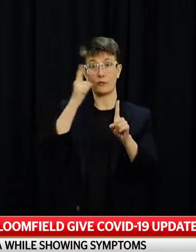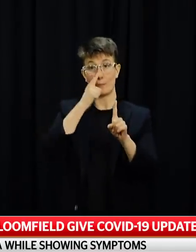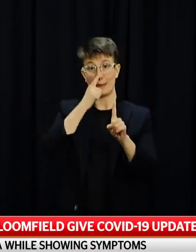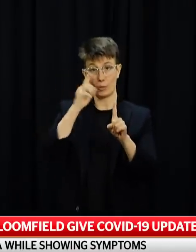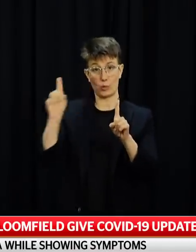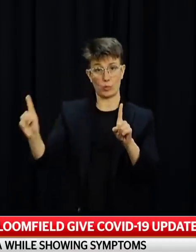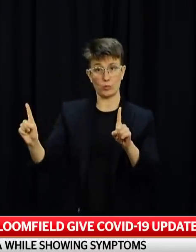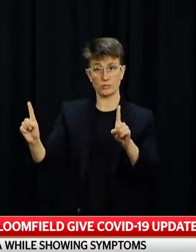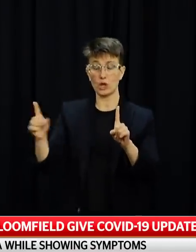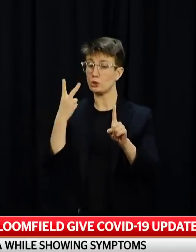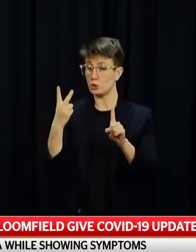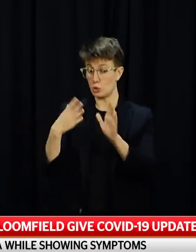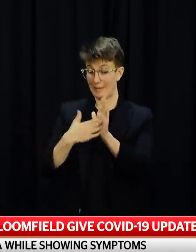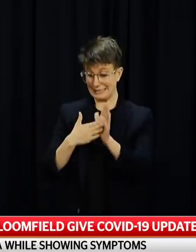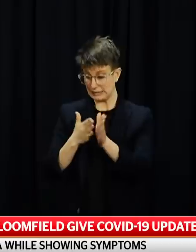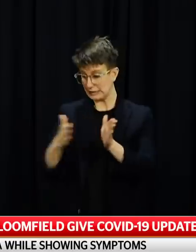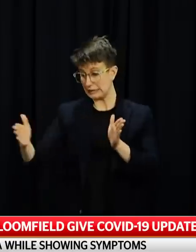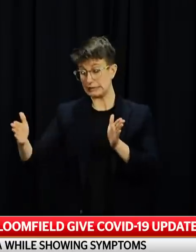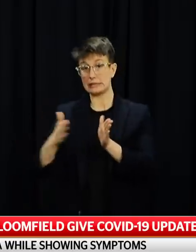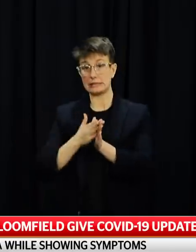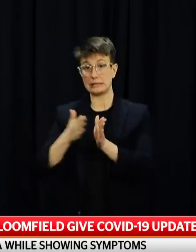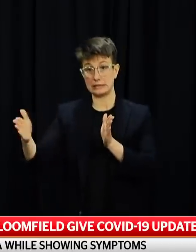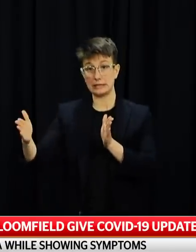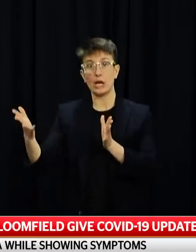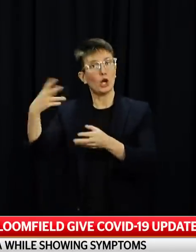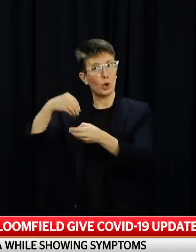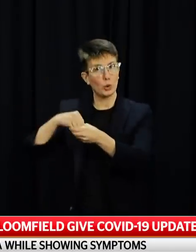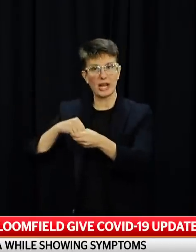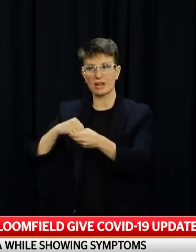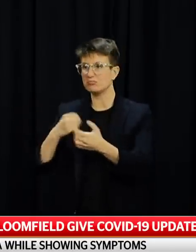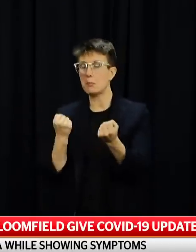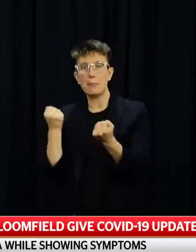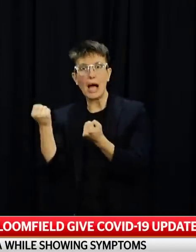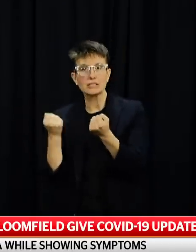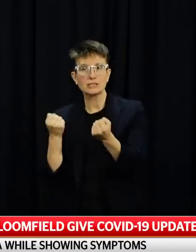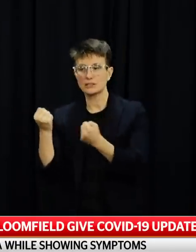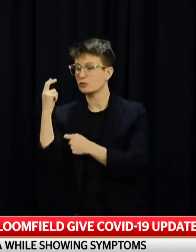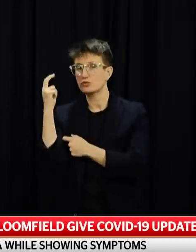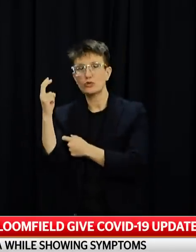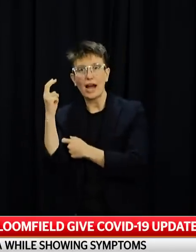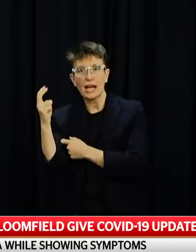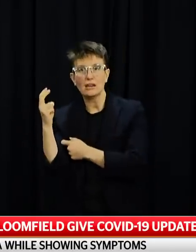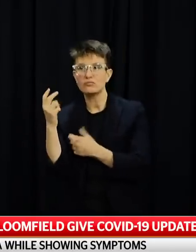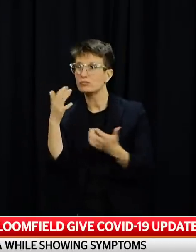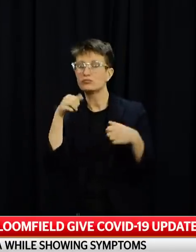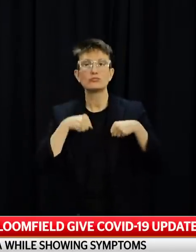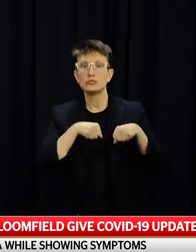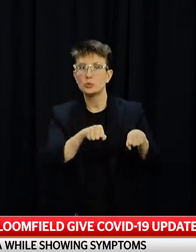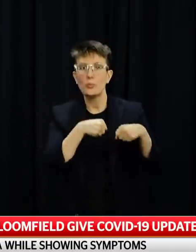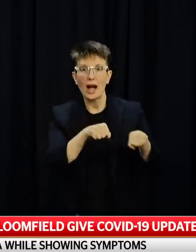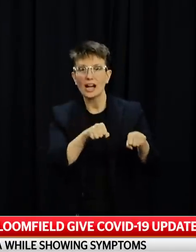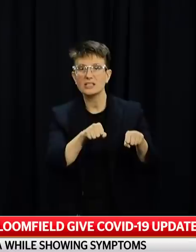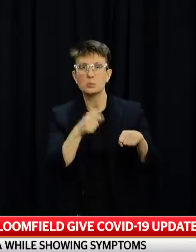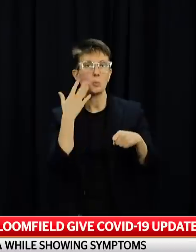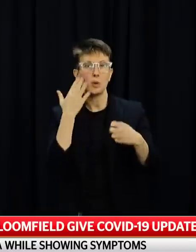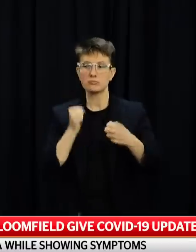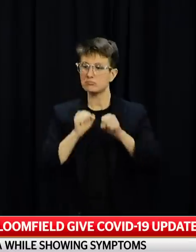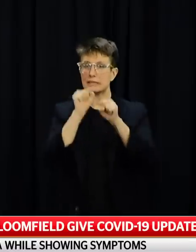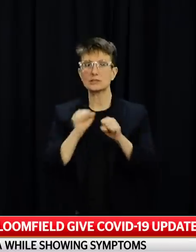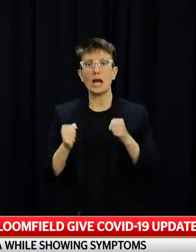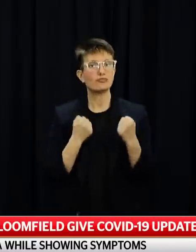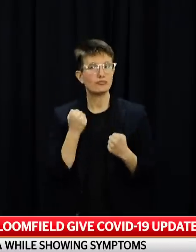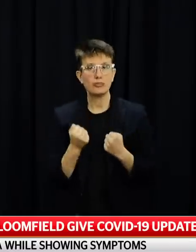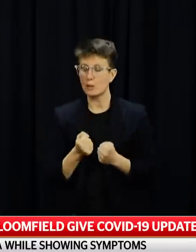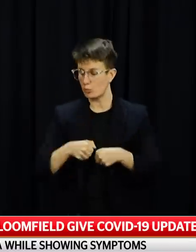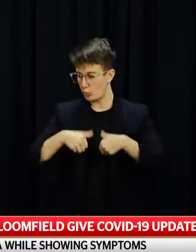public transport when buying groceries or when exercising. A reminder on